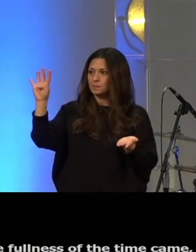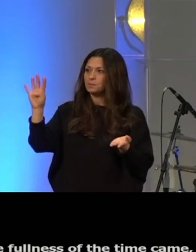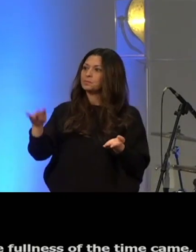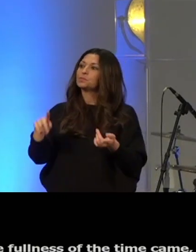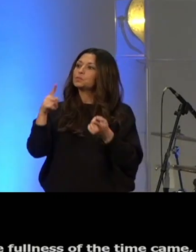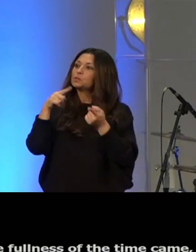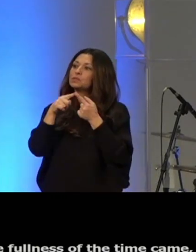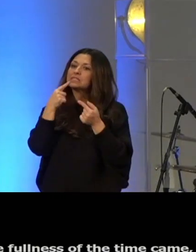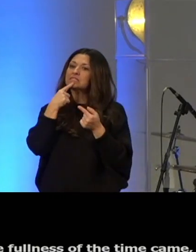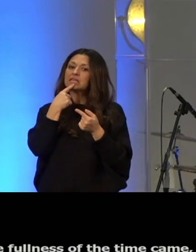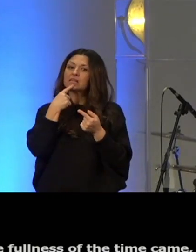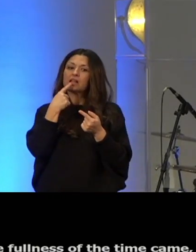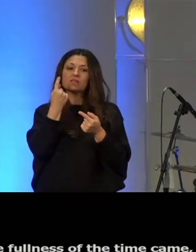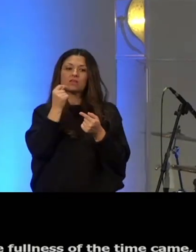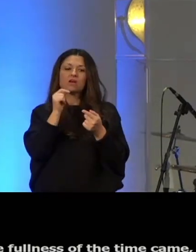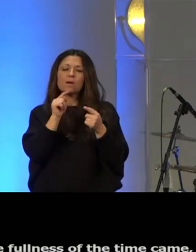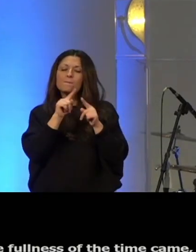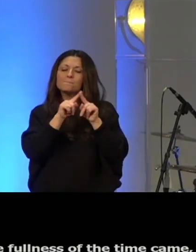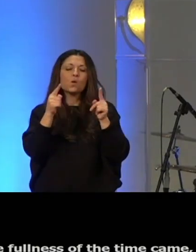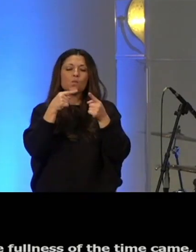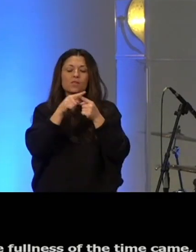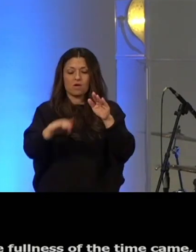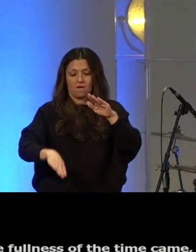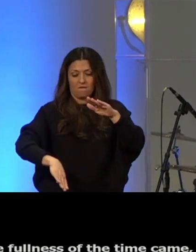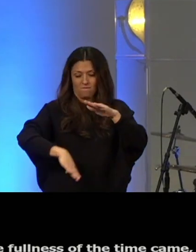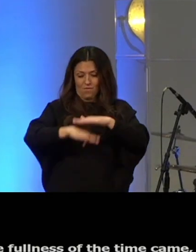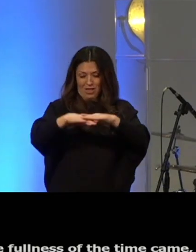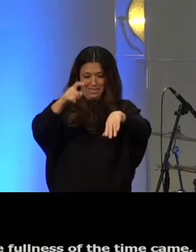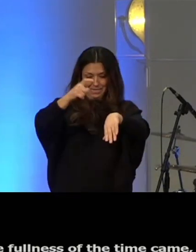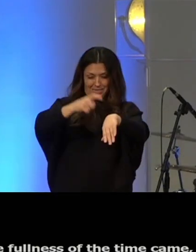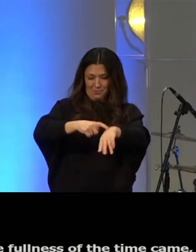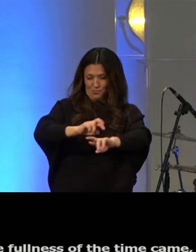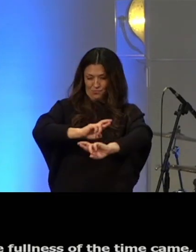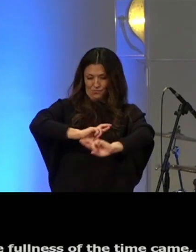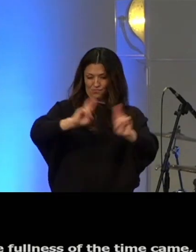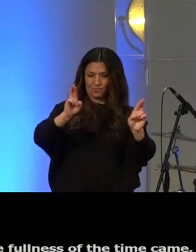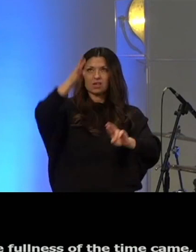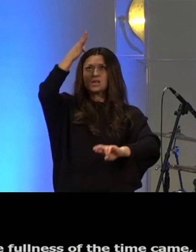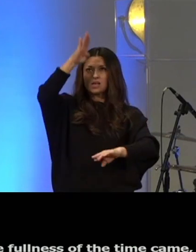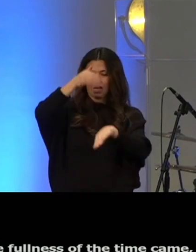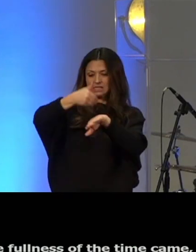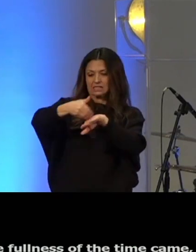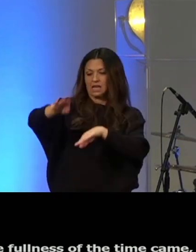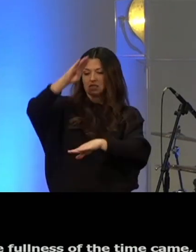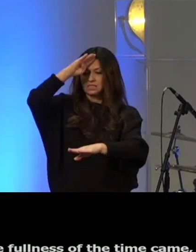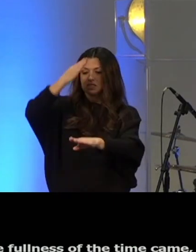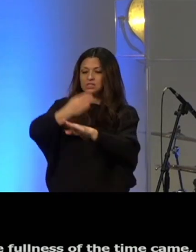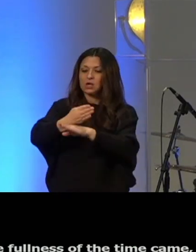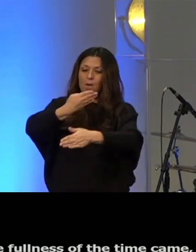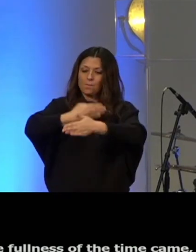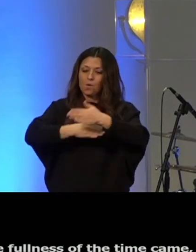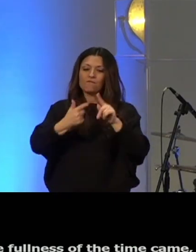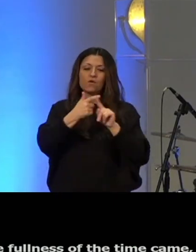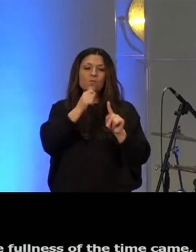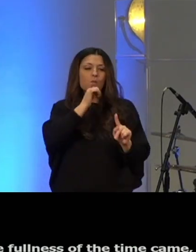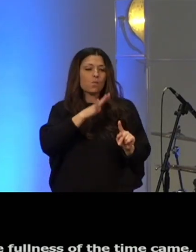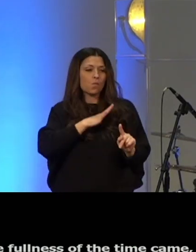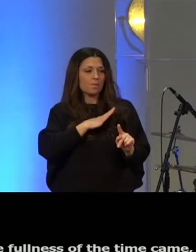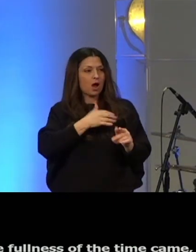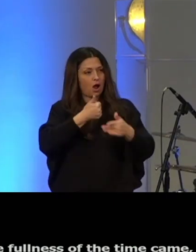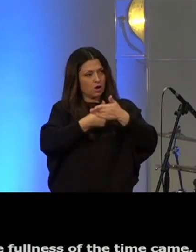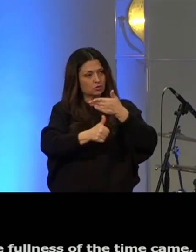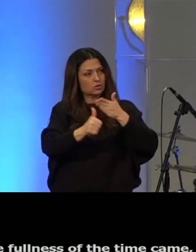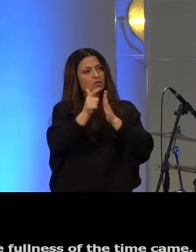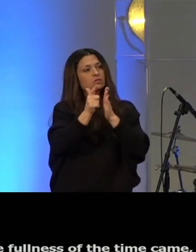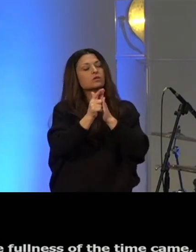When he says, when the fullness of the time came, God sent forth the Son, born of a woman, born under the law,